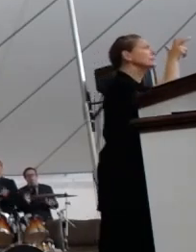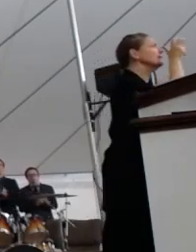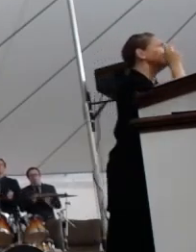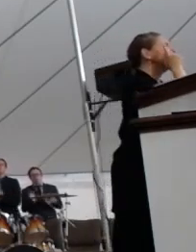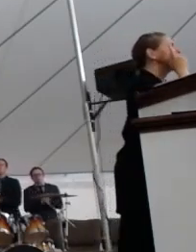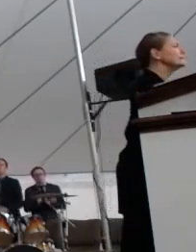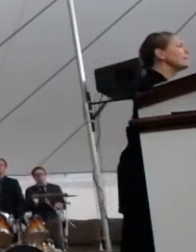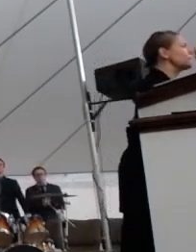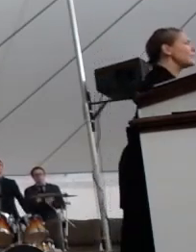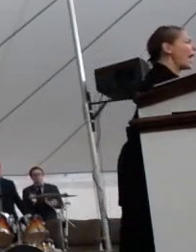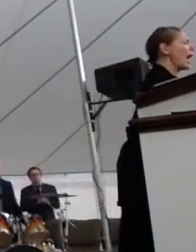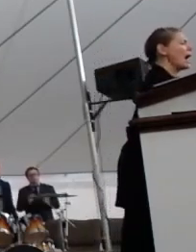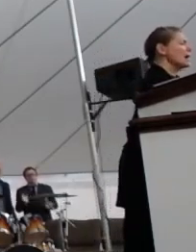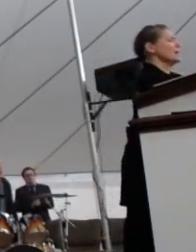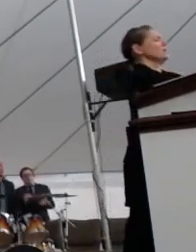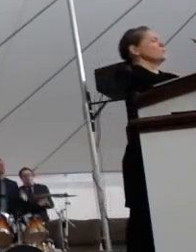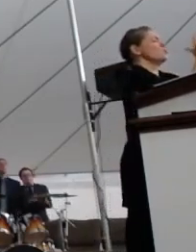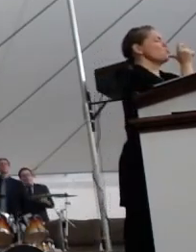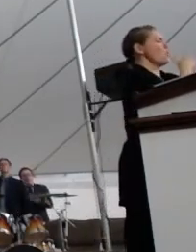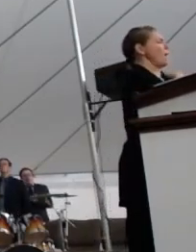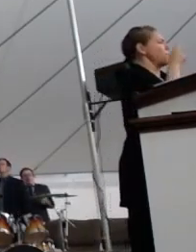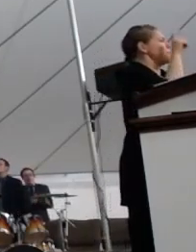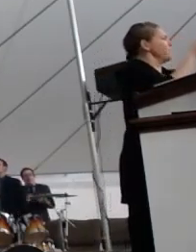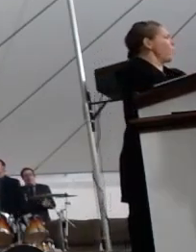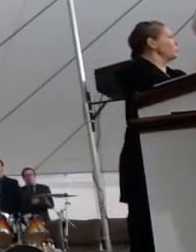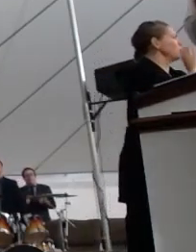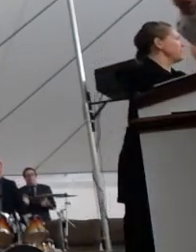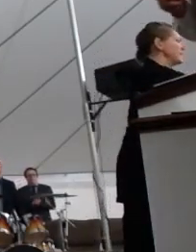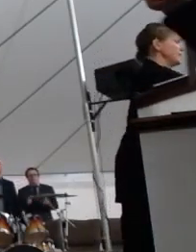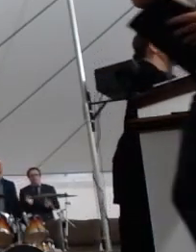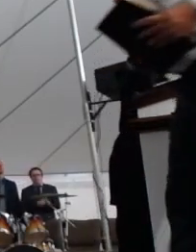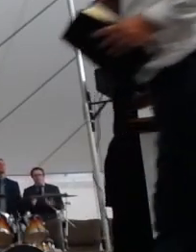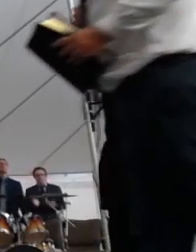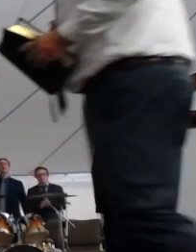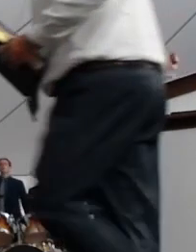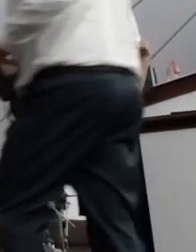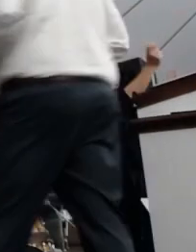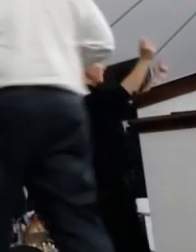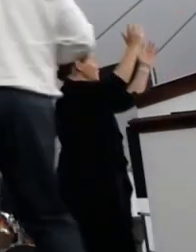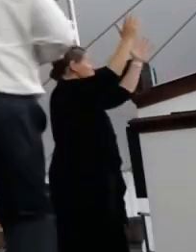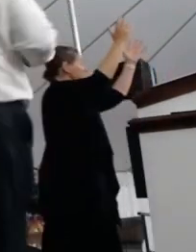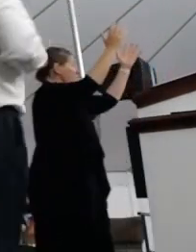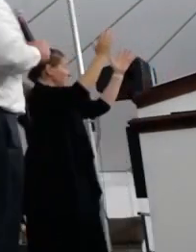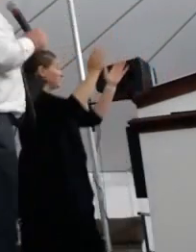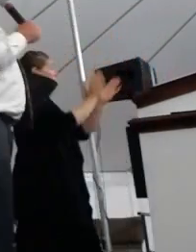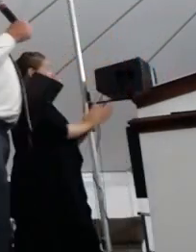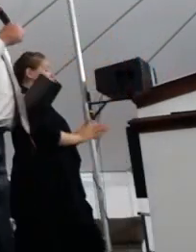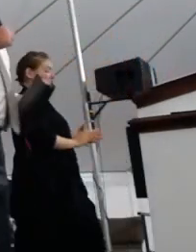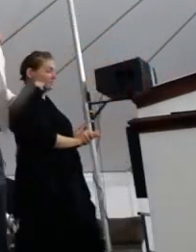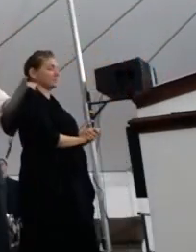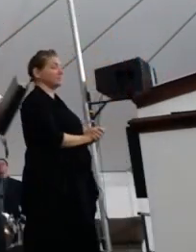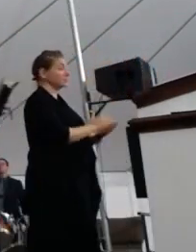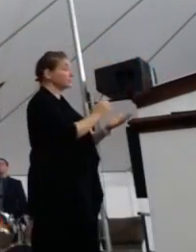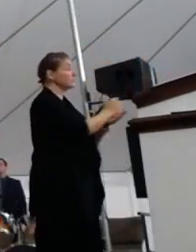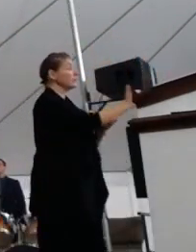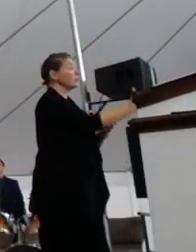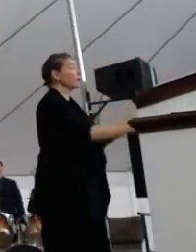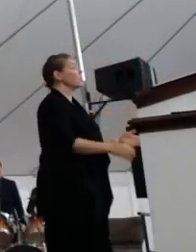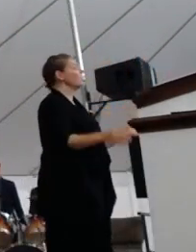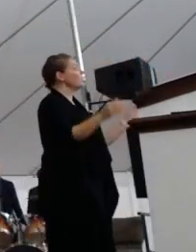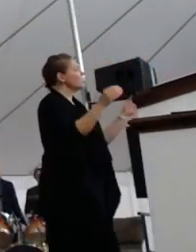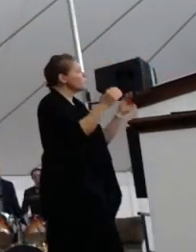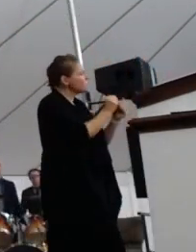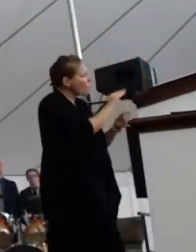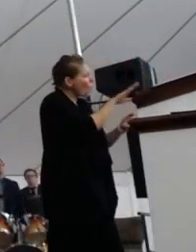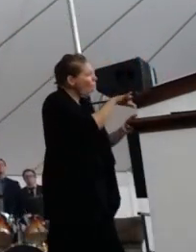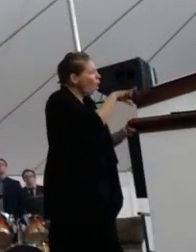who I am supposed to be. Somebody shout hallelujah. Amen. The more Holy